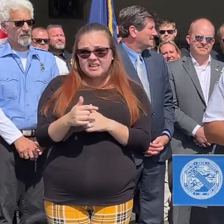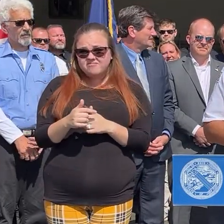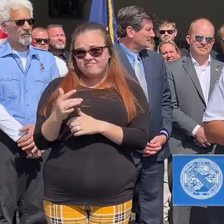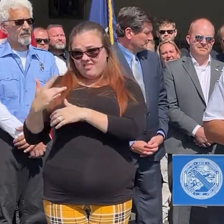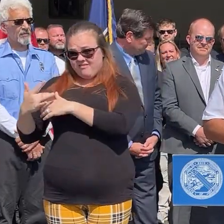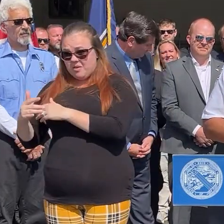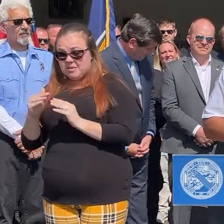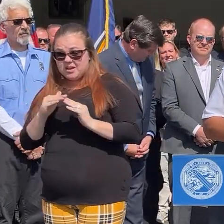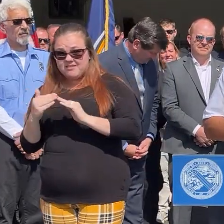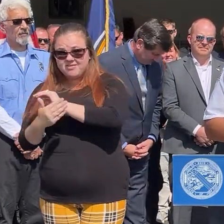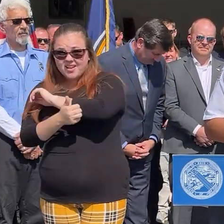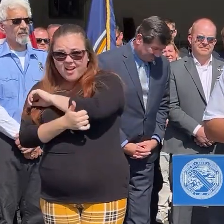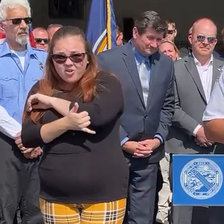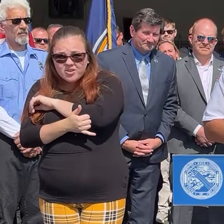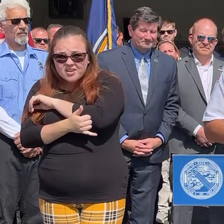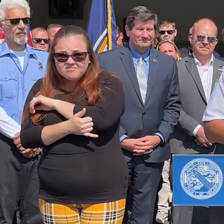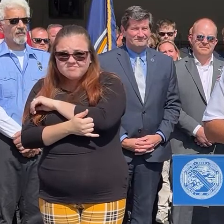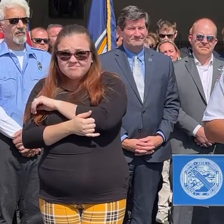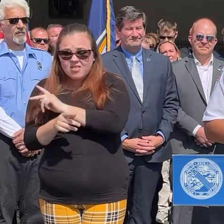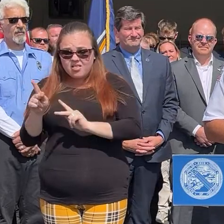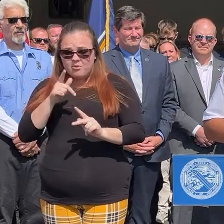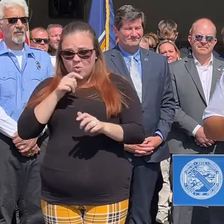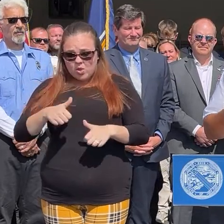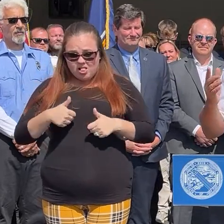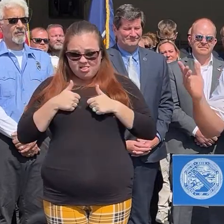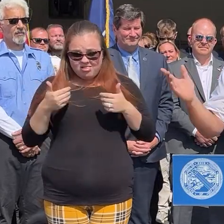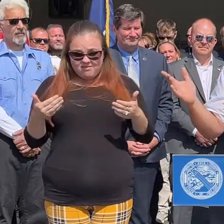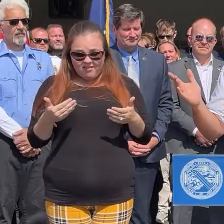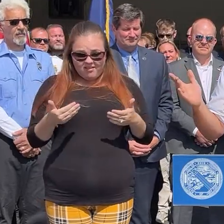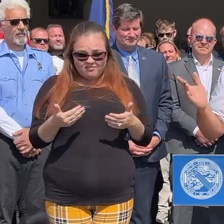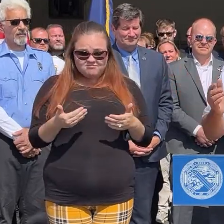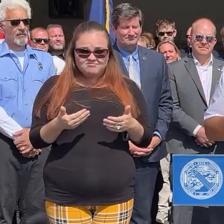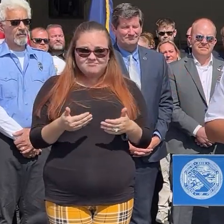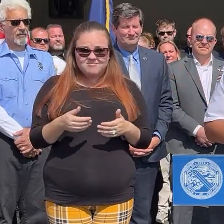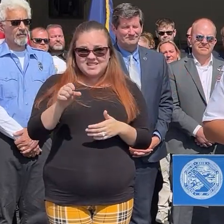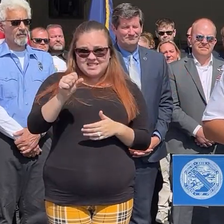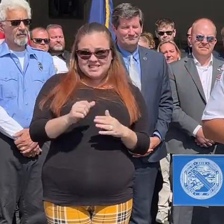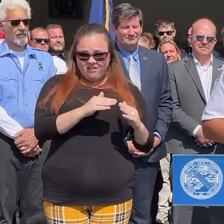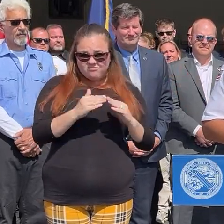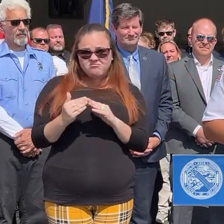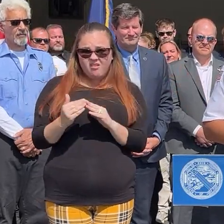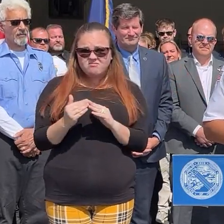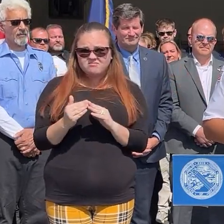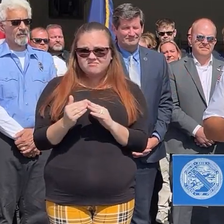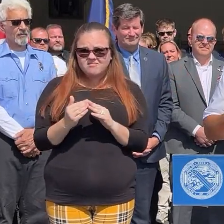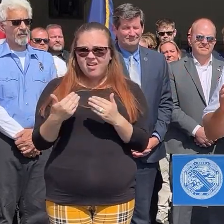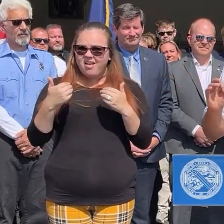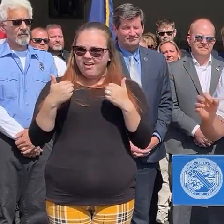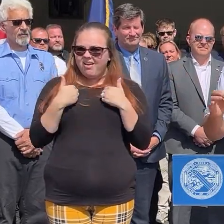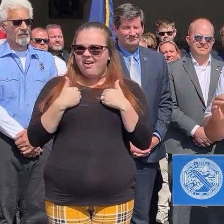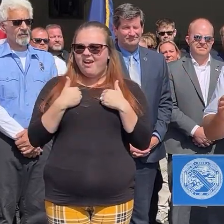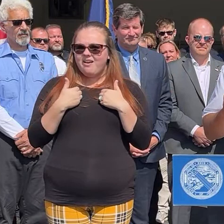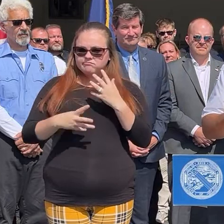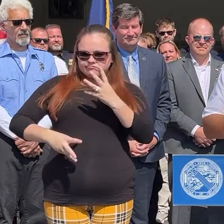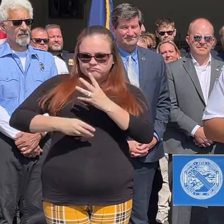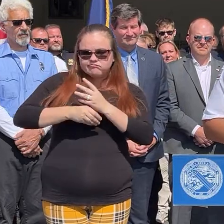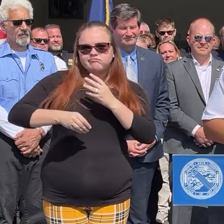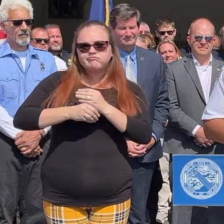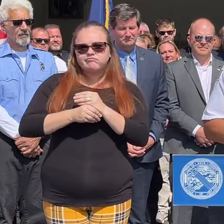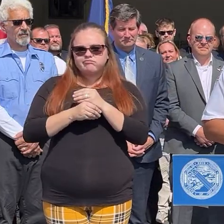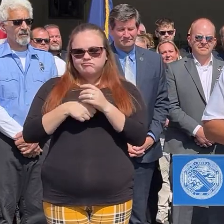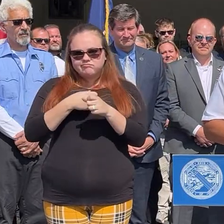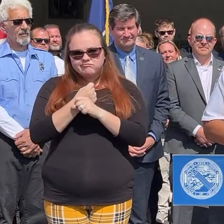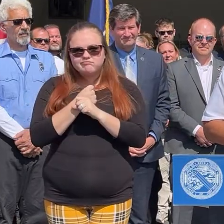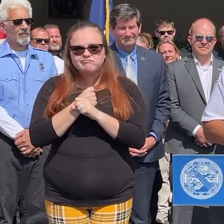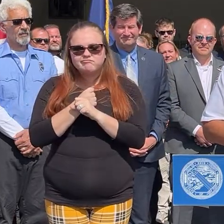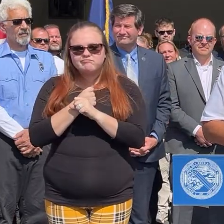of the county, the residents of Colden will have, and the residents of the south towns will have that added